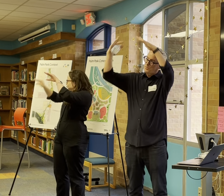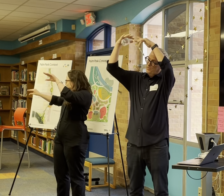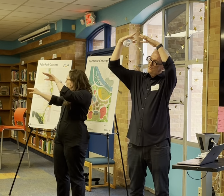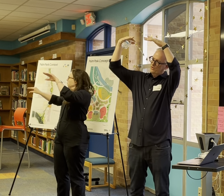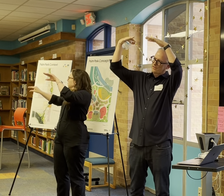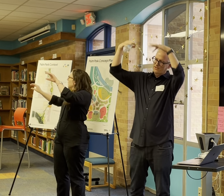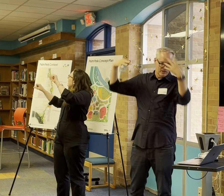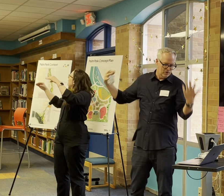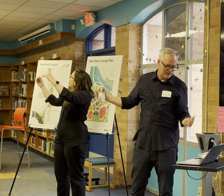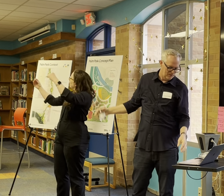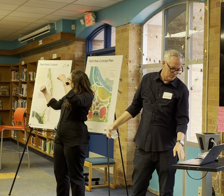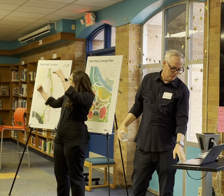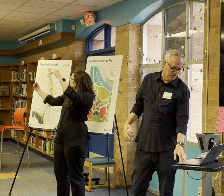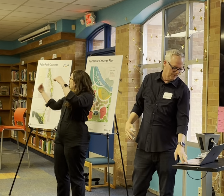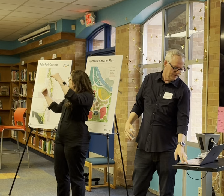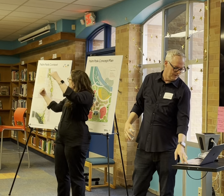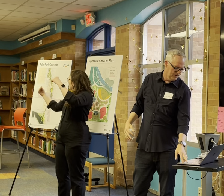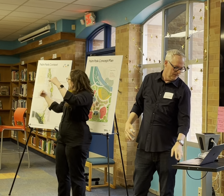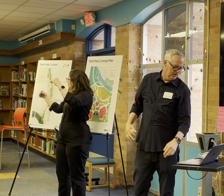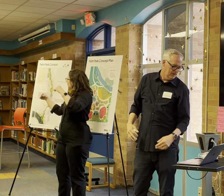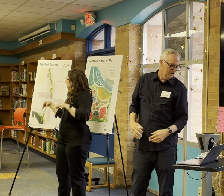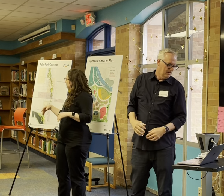it's up above you. It's like you're in the pool.